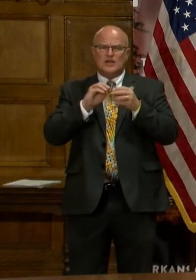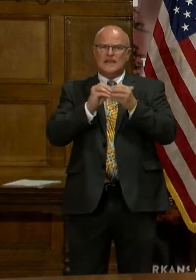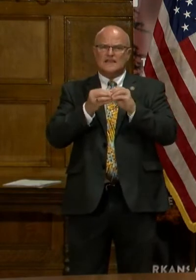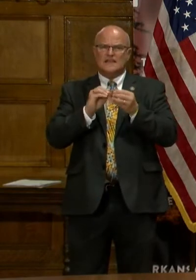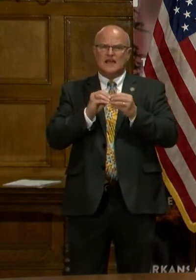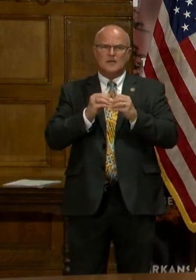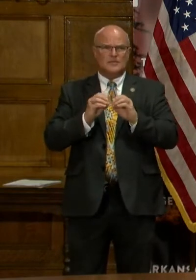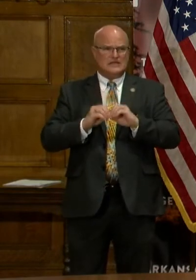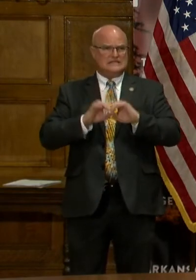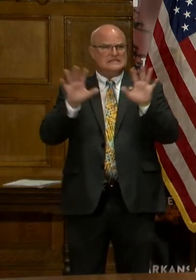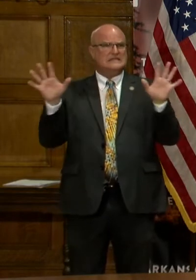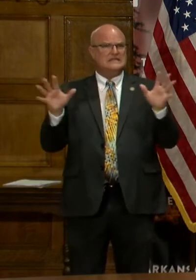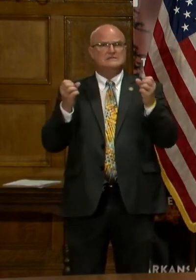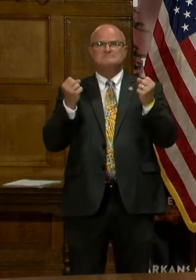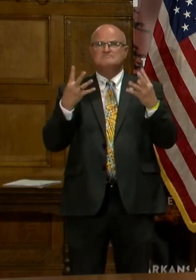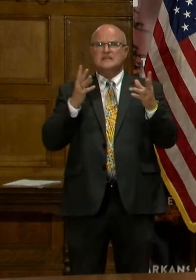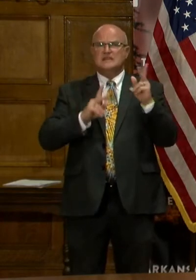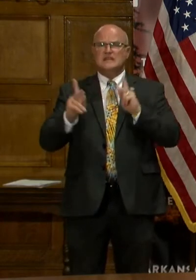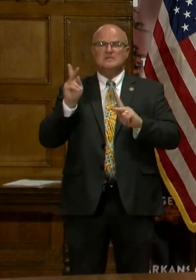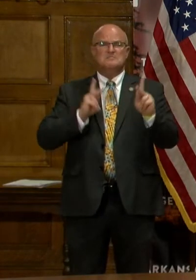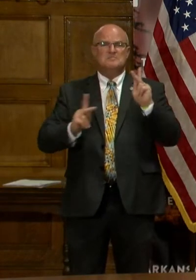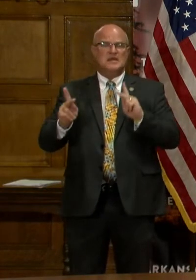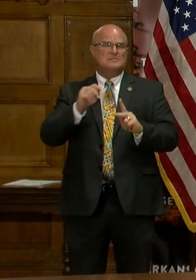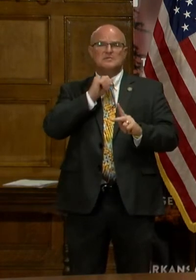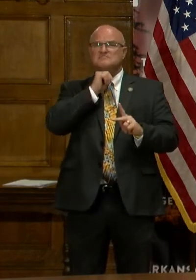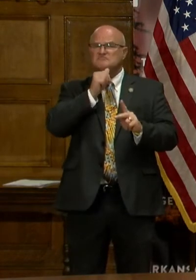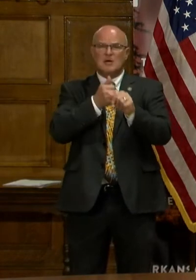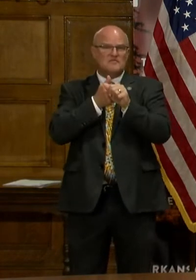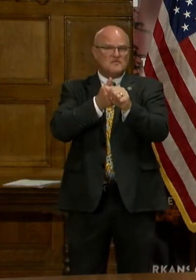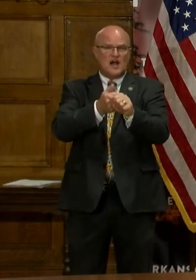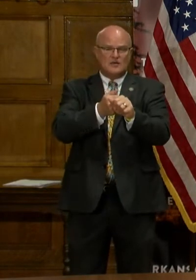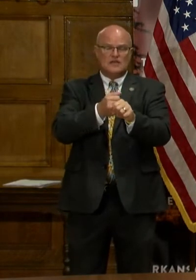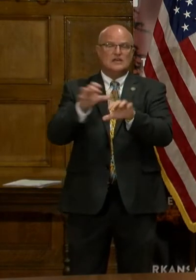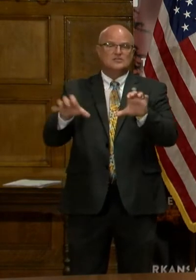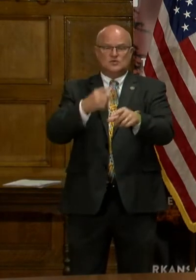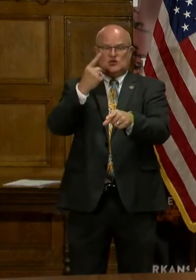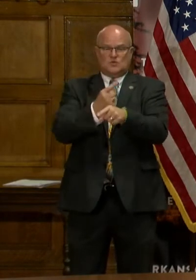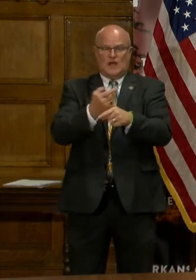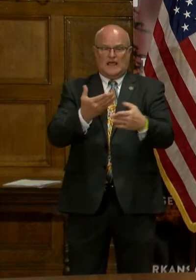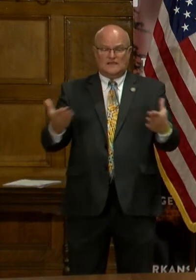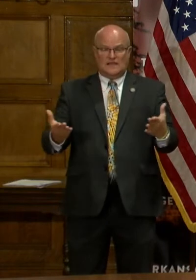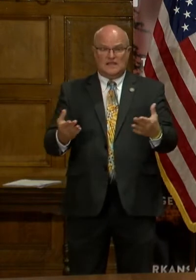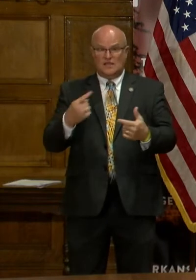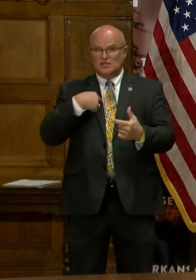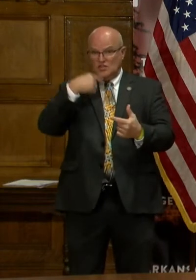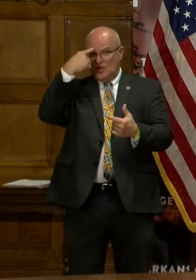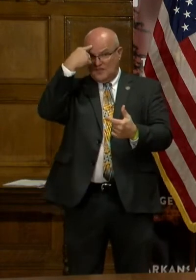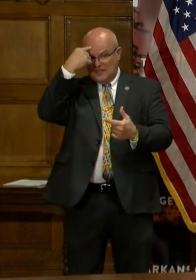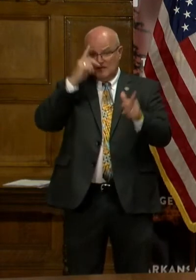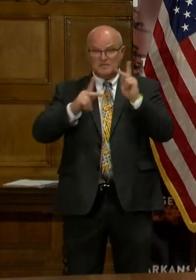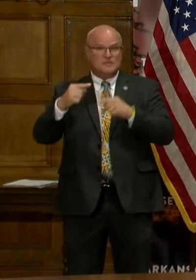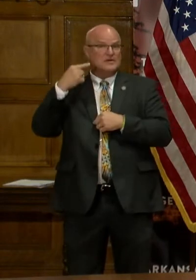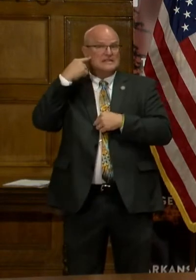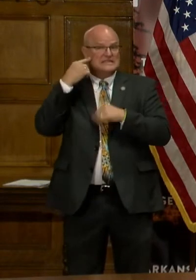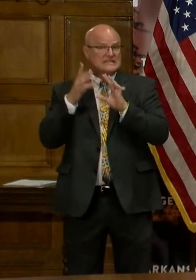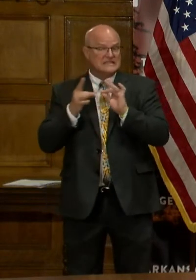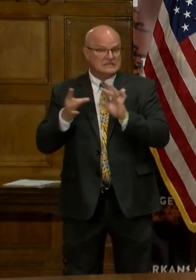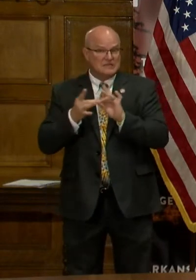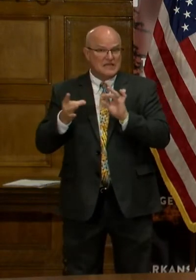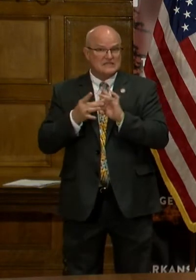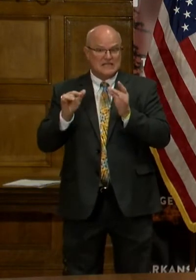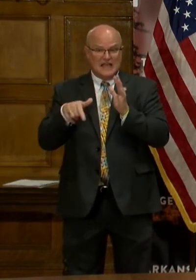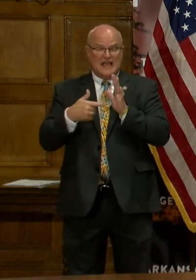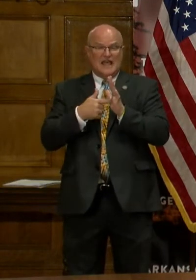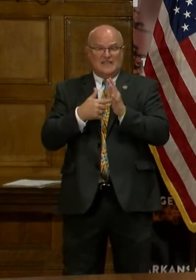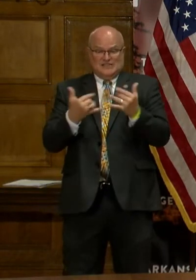numbers, it's clear a lot of people may not be doing the right thing. Do you really believe people are listening to this message, and that